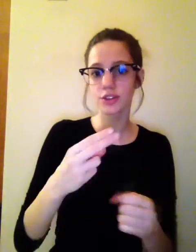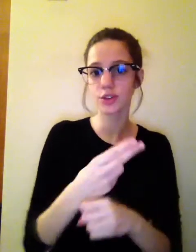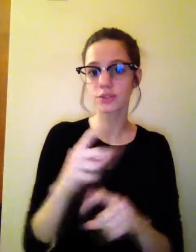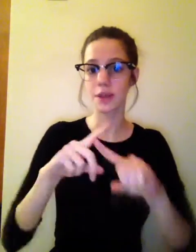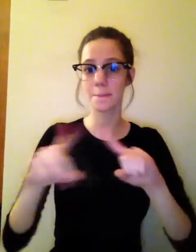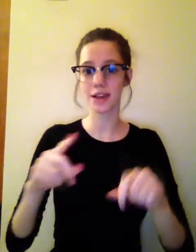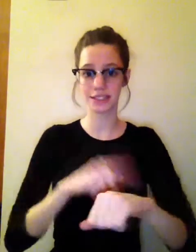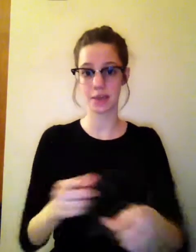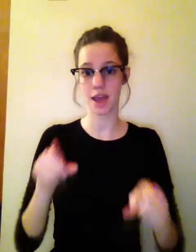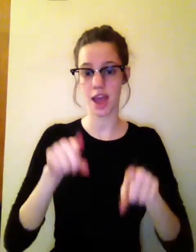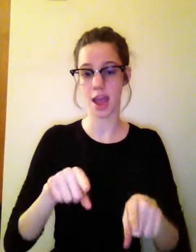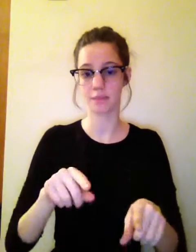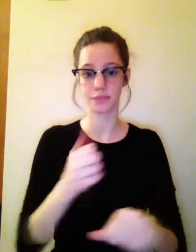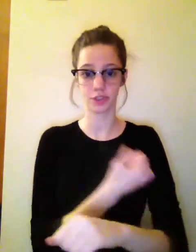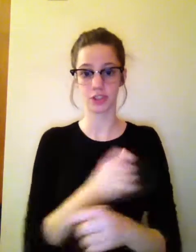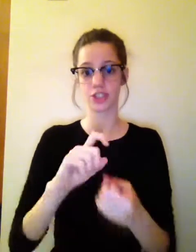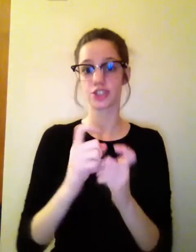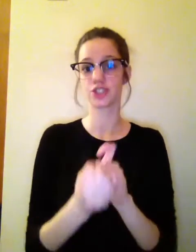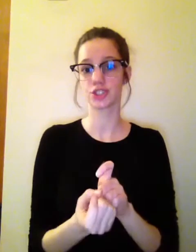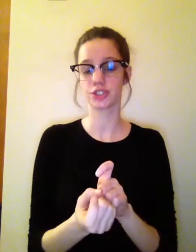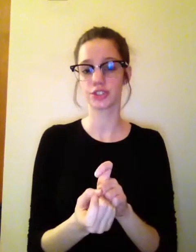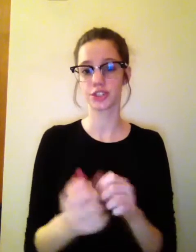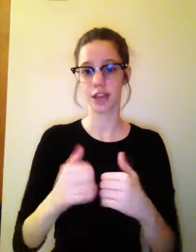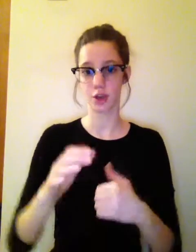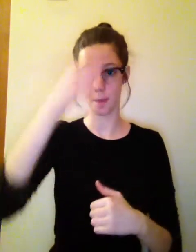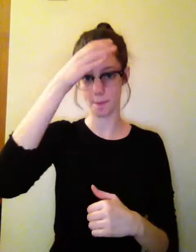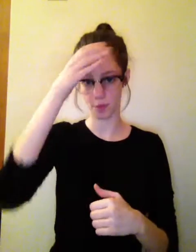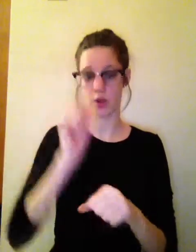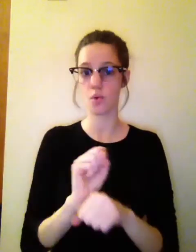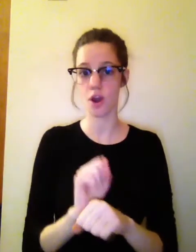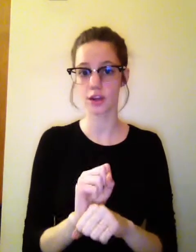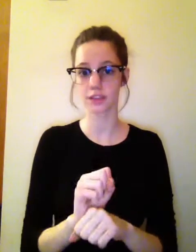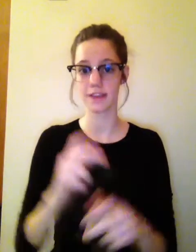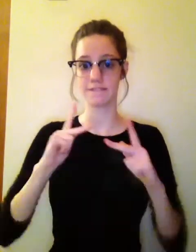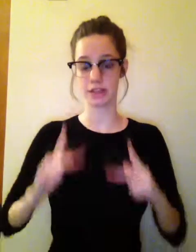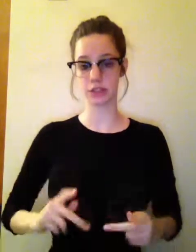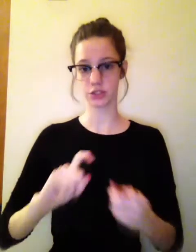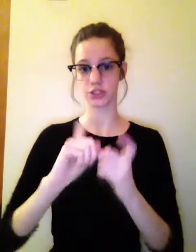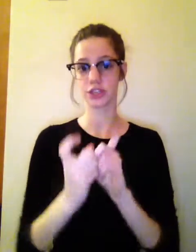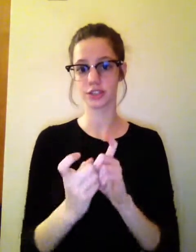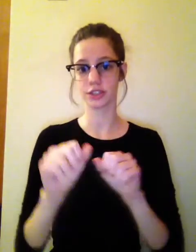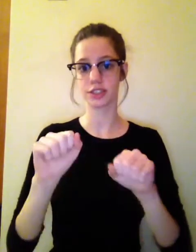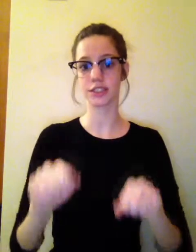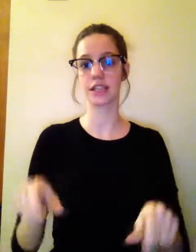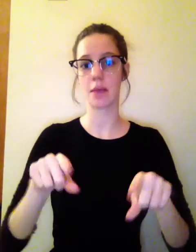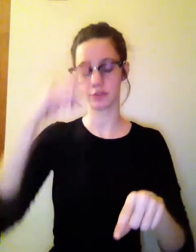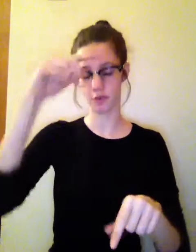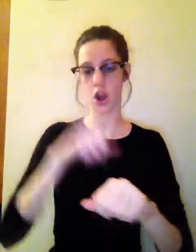over time, drugs change how your brain works. These physical changes can last a long time. They make you